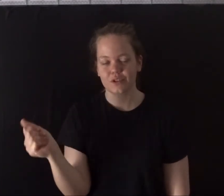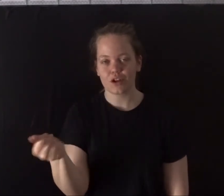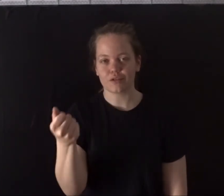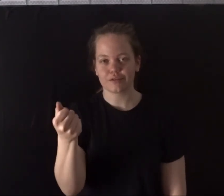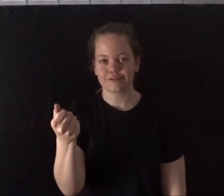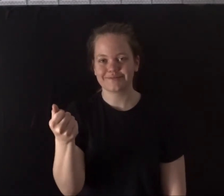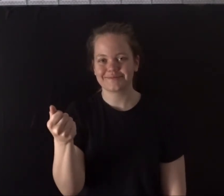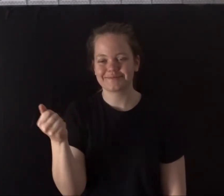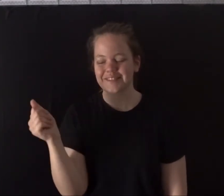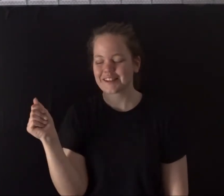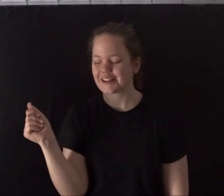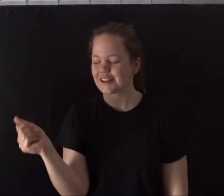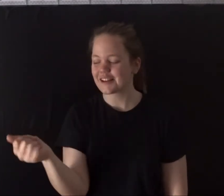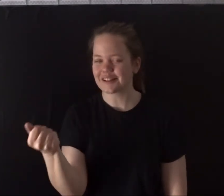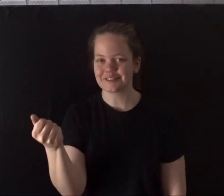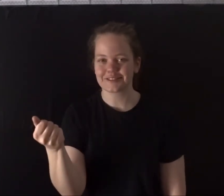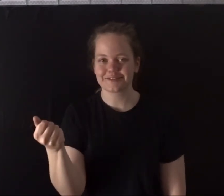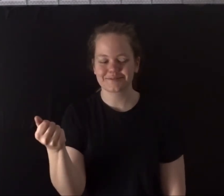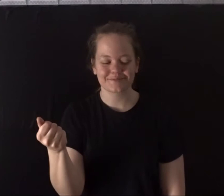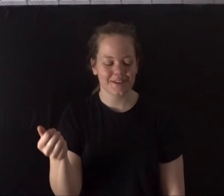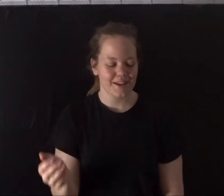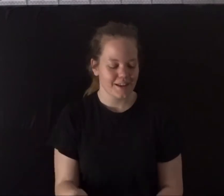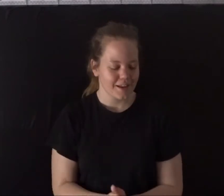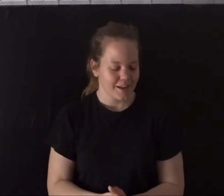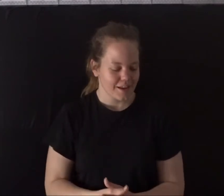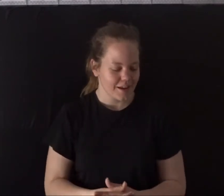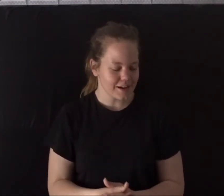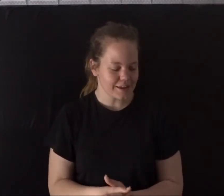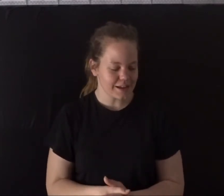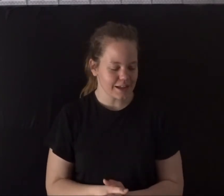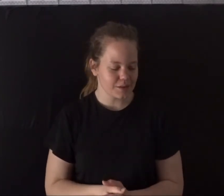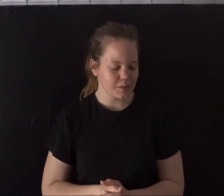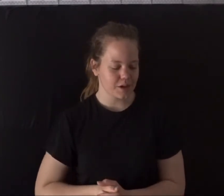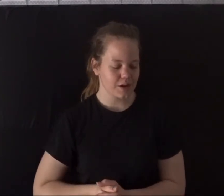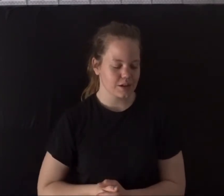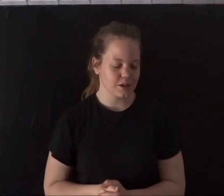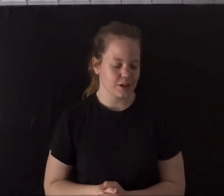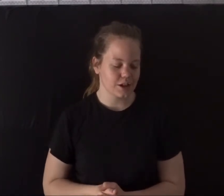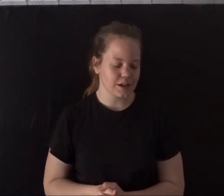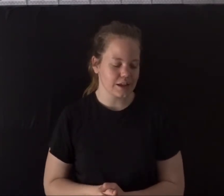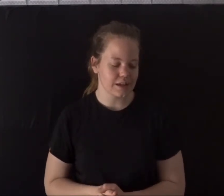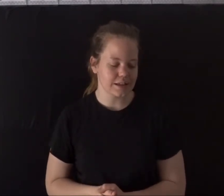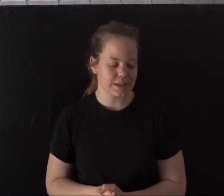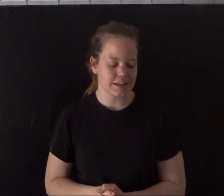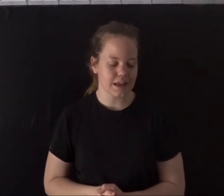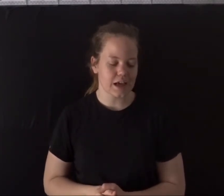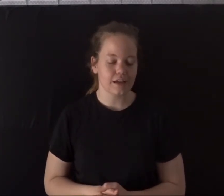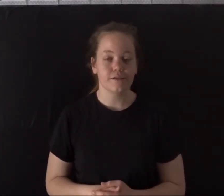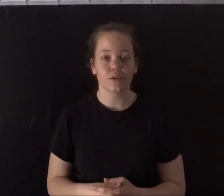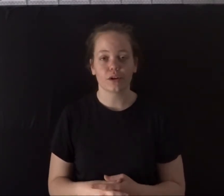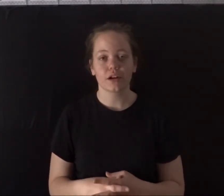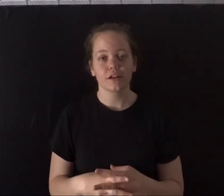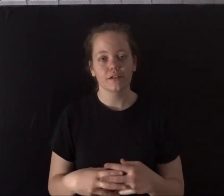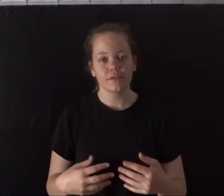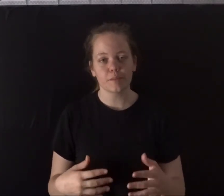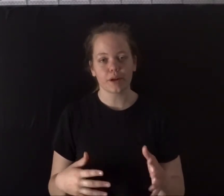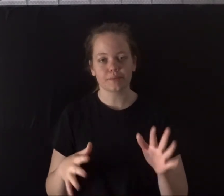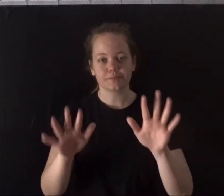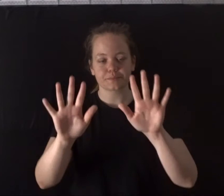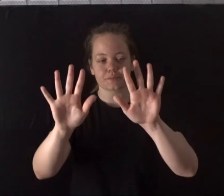Golf. Golf. Alright, the next one we are going to learn is the sign for football.